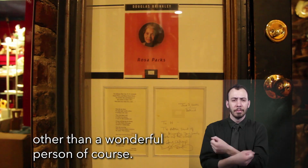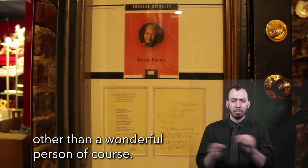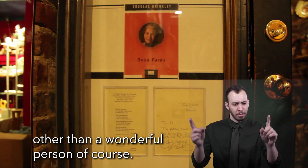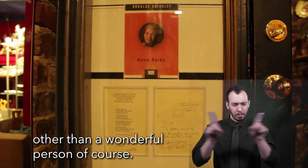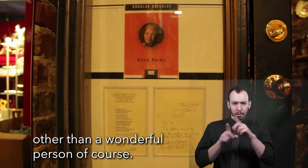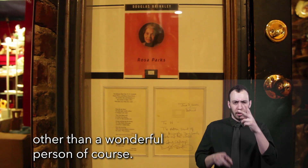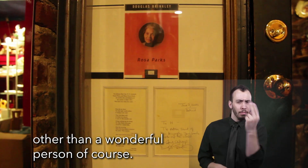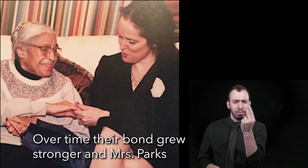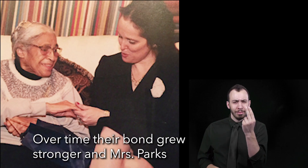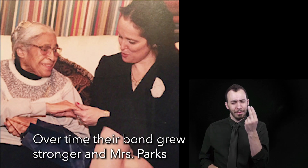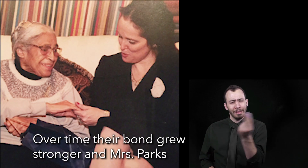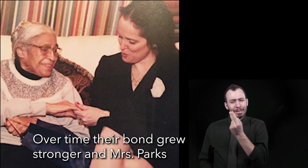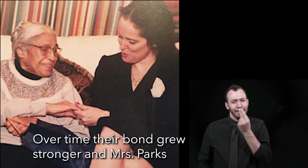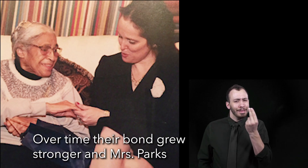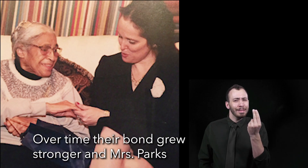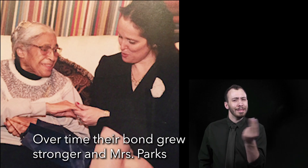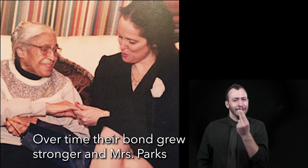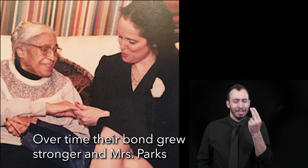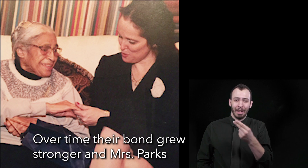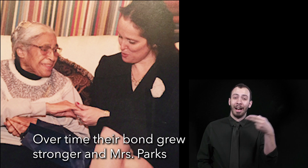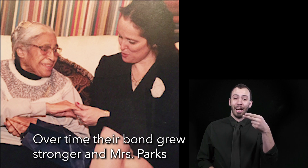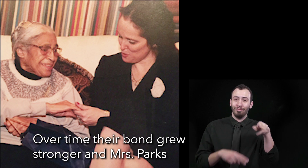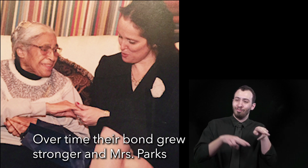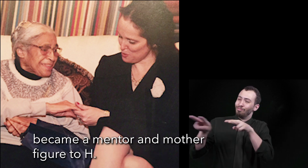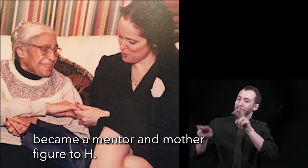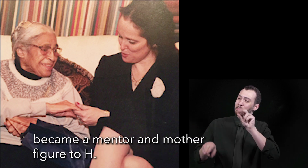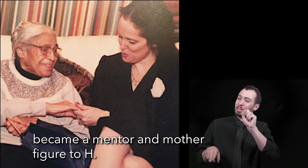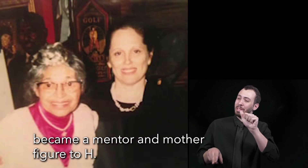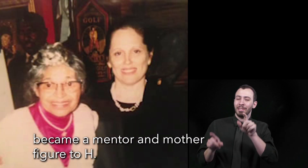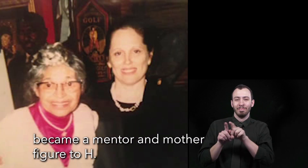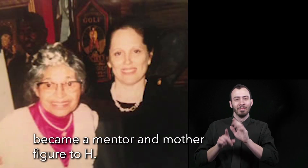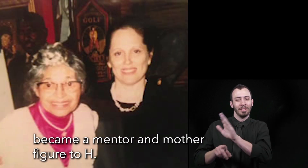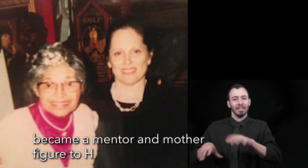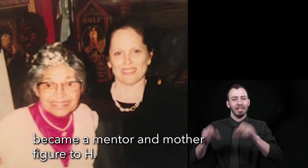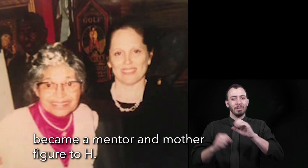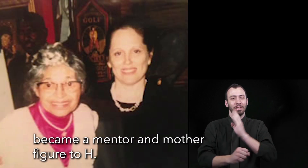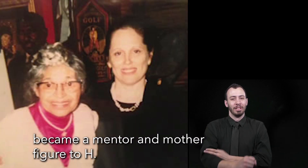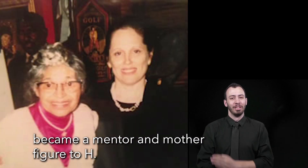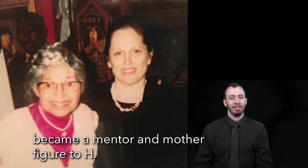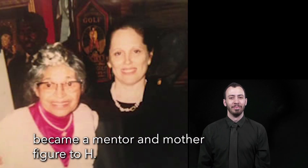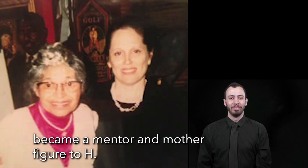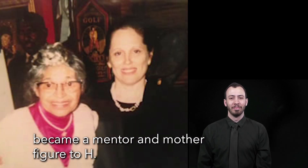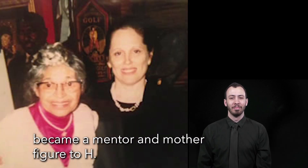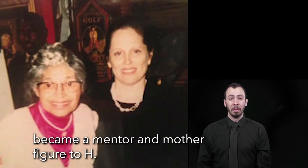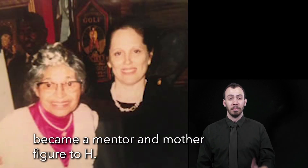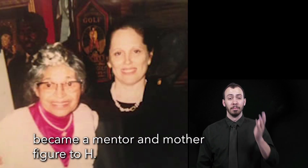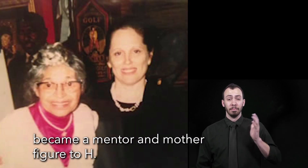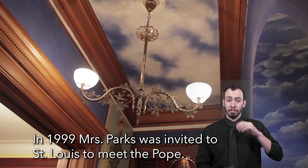course. Over time, their bond grew stronger, and Mrs. Parks became a mentor and mother figure to H.